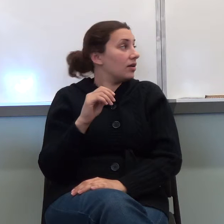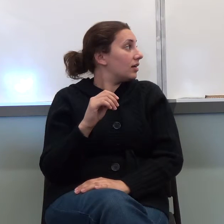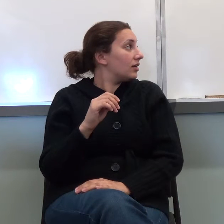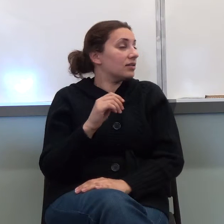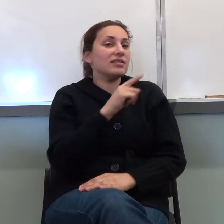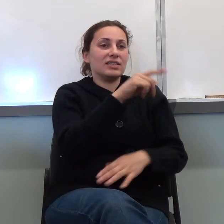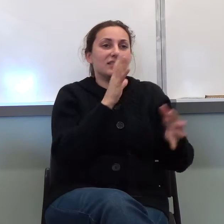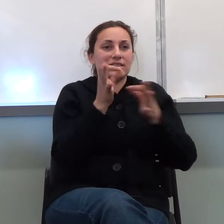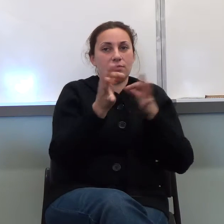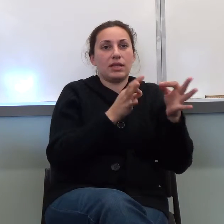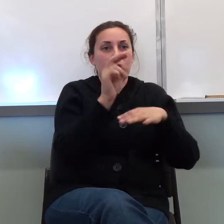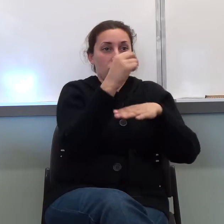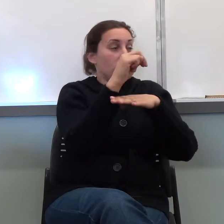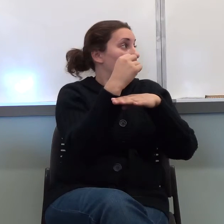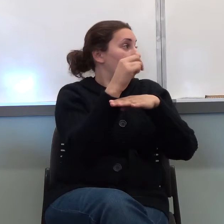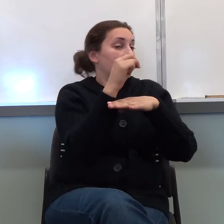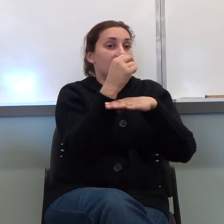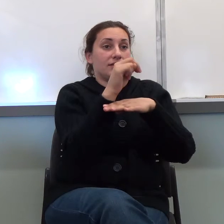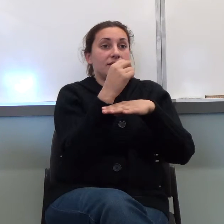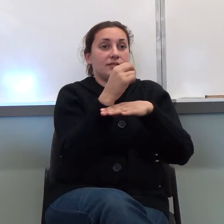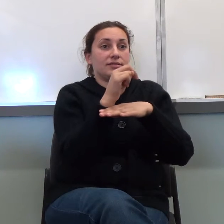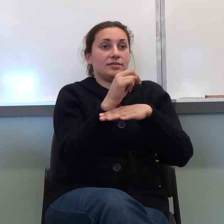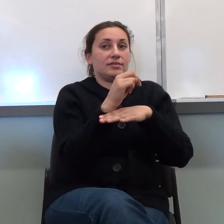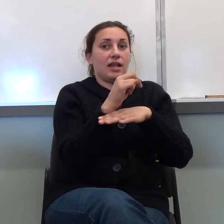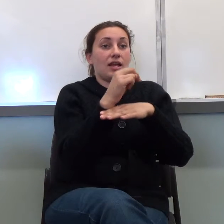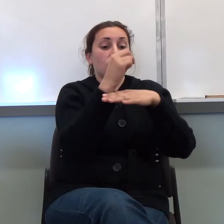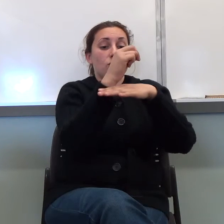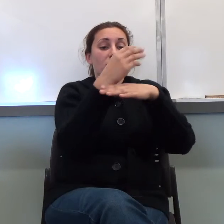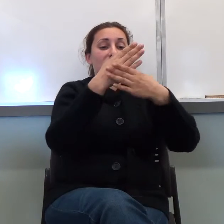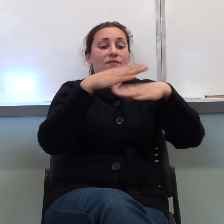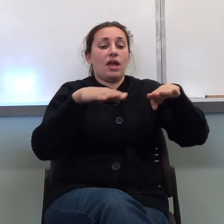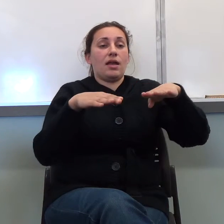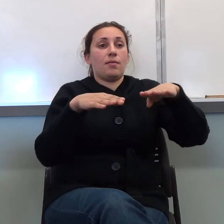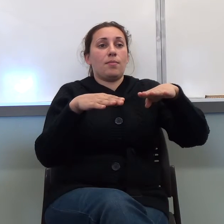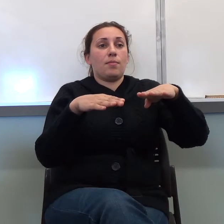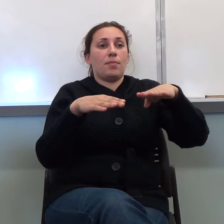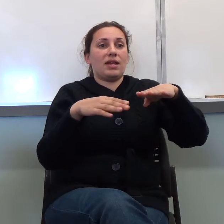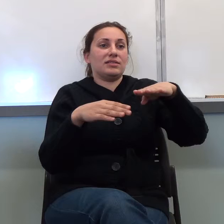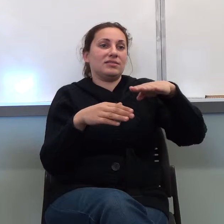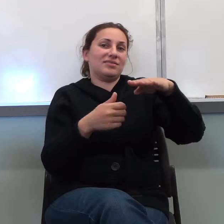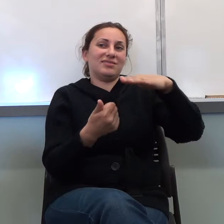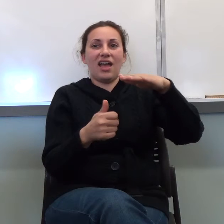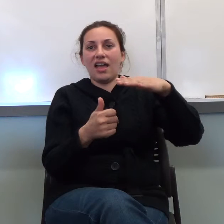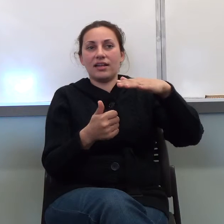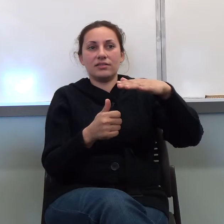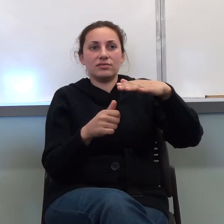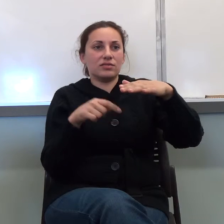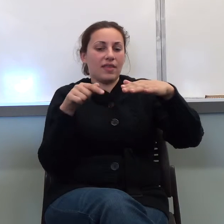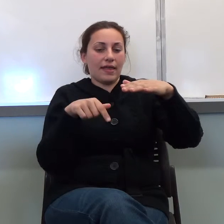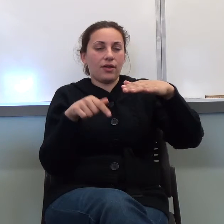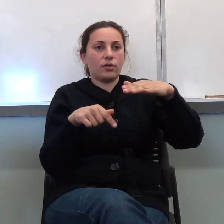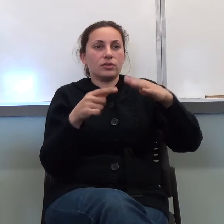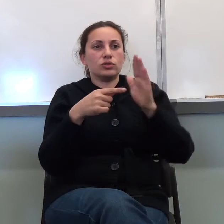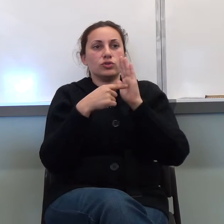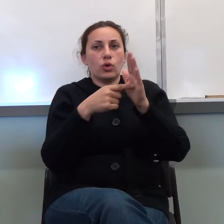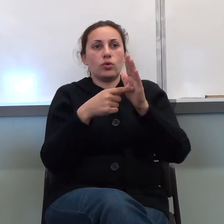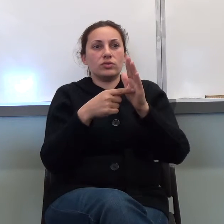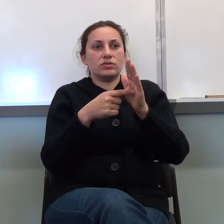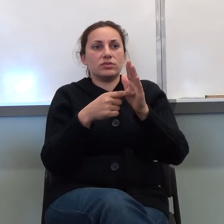numerator, and divide it by the power of 10 that indicates the far right place value,